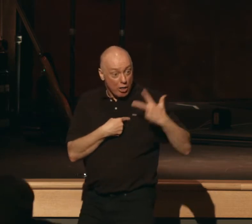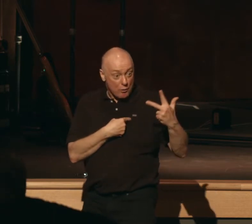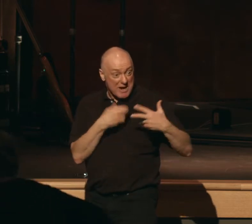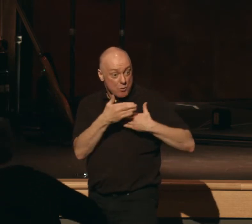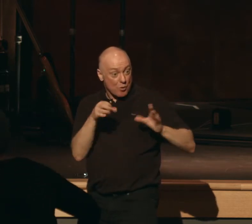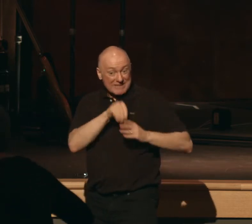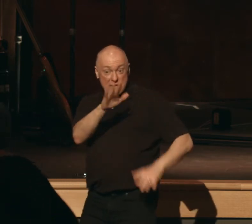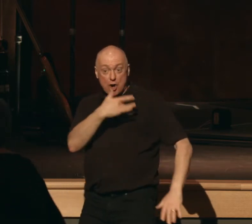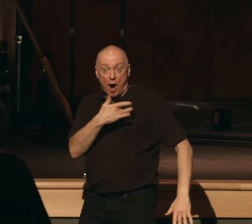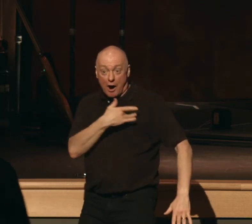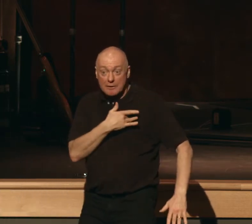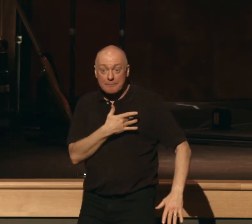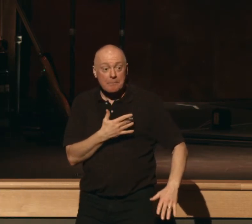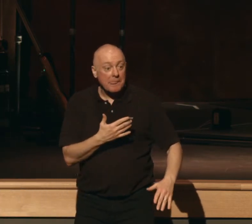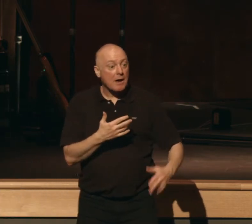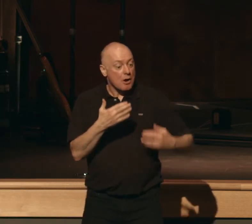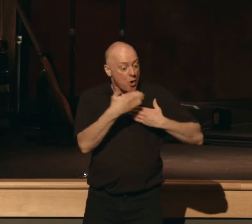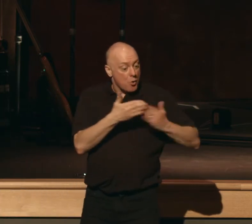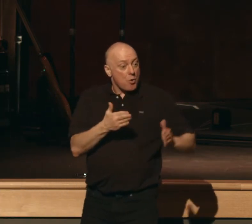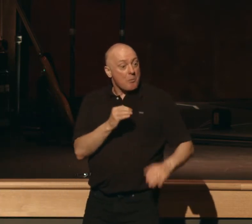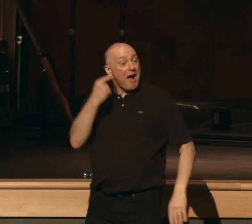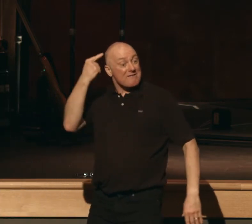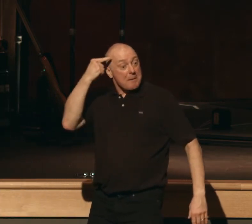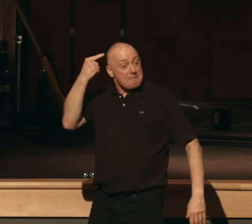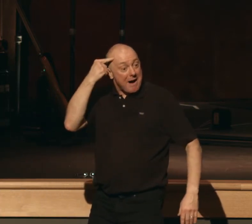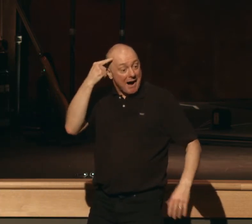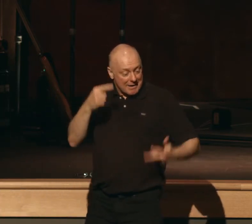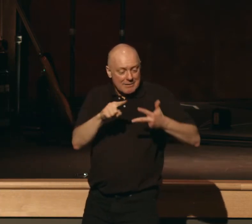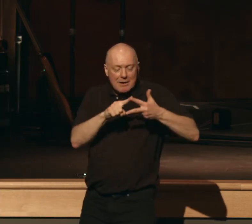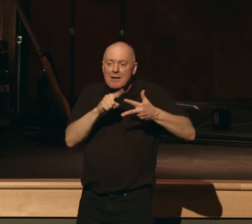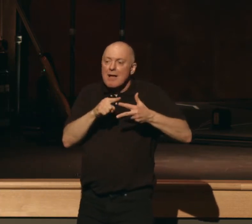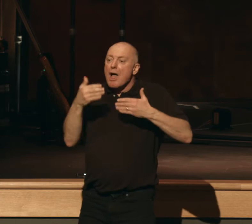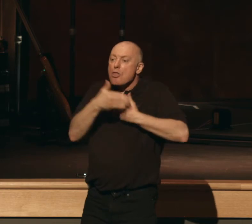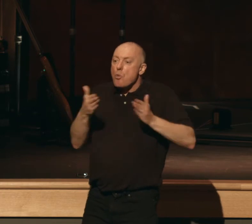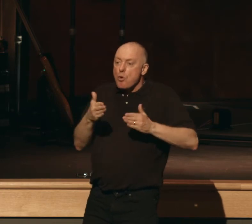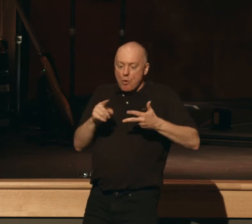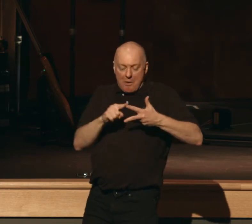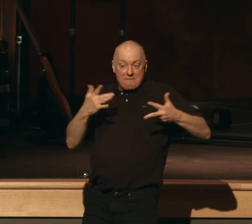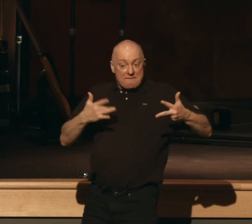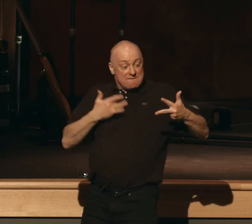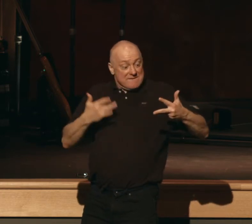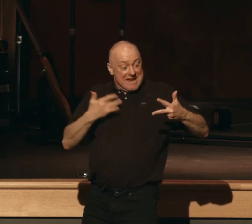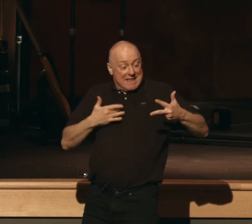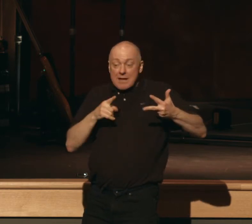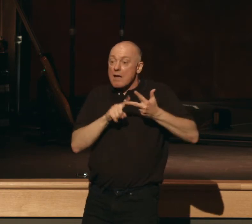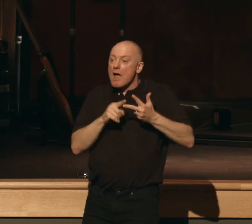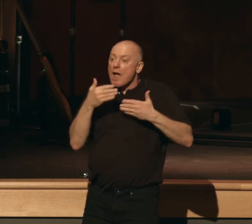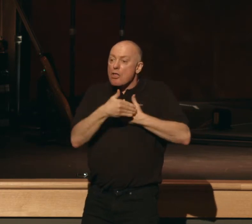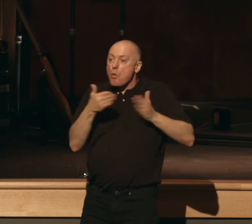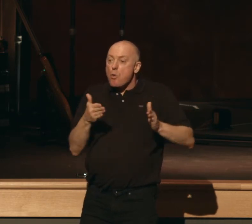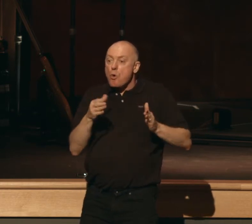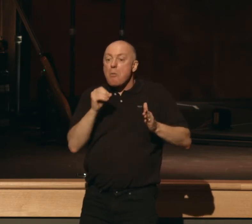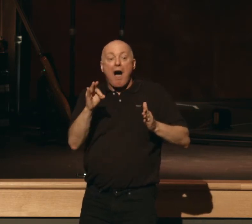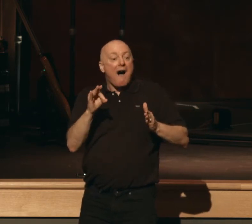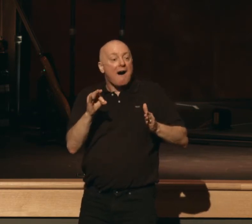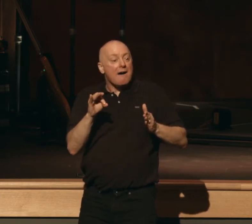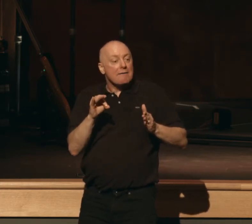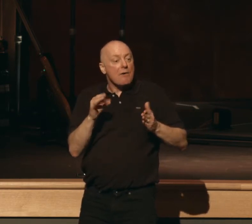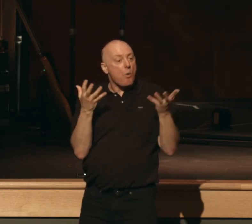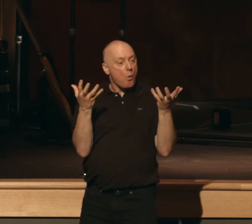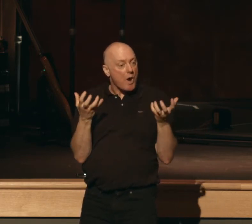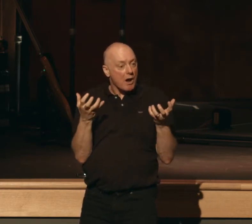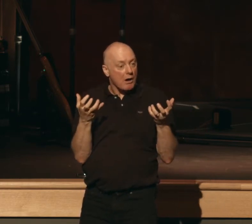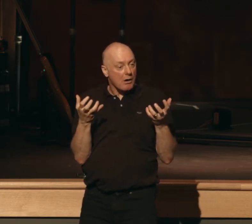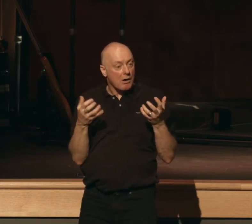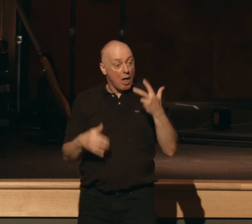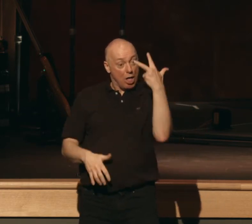three giant rooms in our hearts. There's the room of the mind, and then there's the room of the affections, and then there's the room of the will.